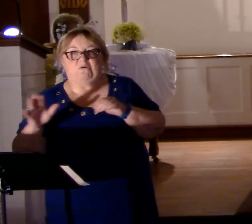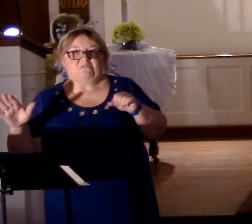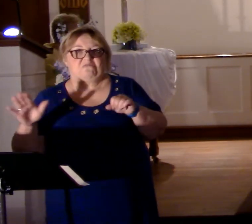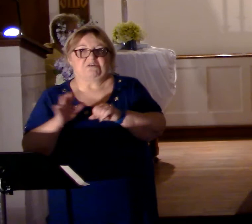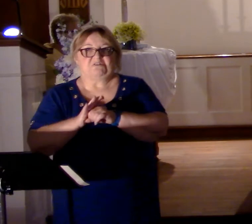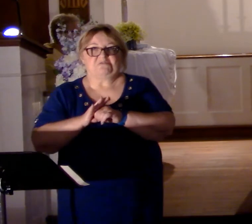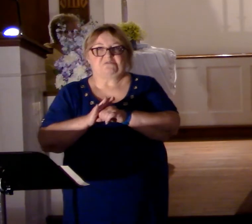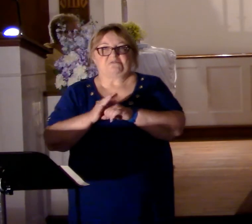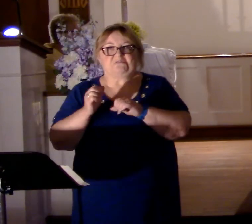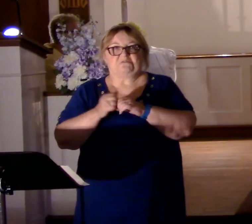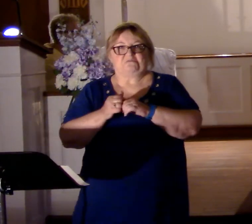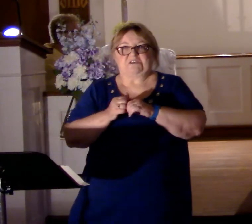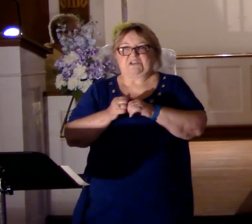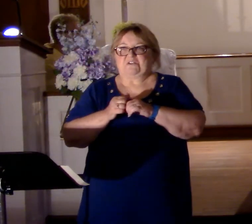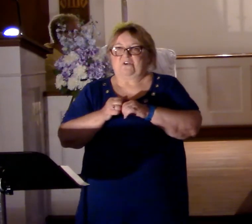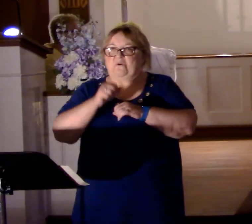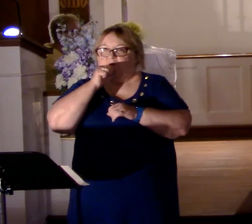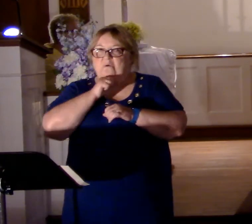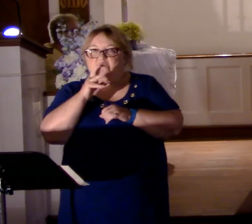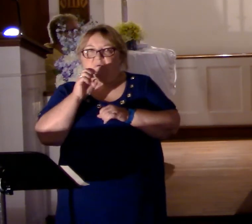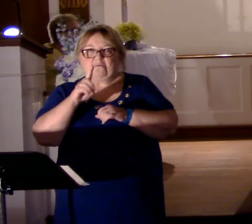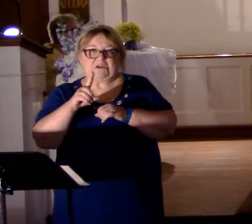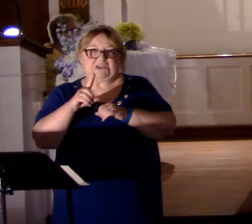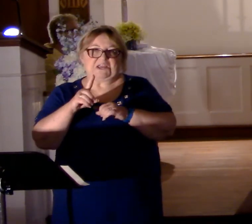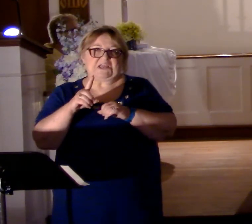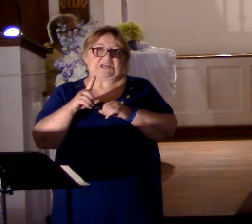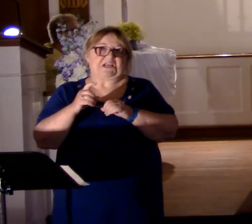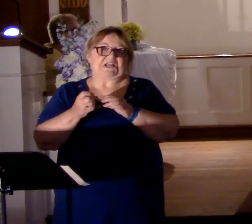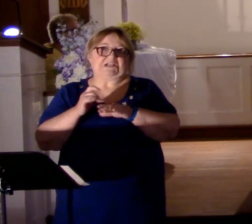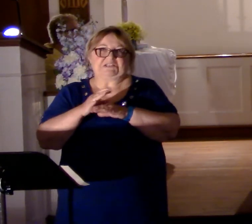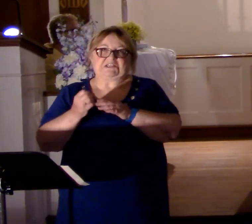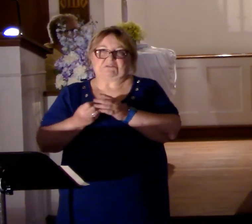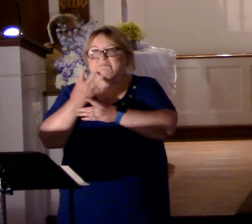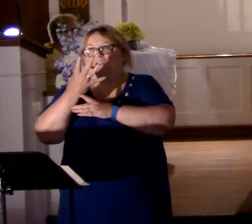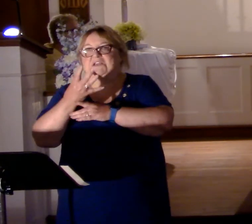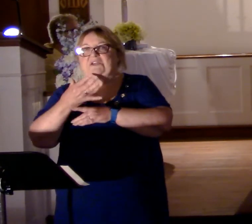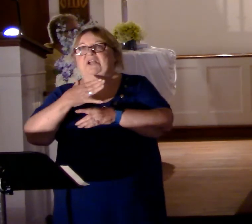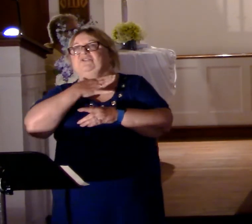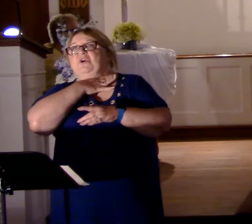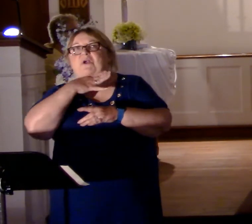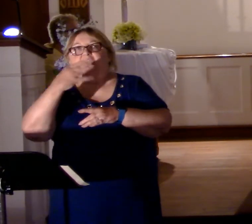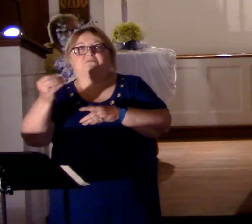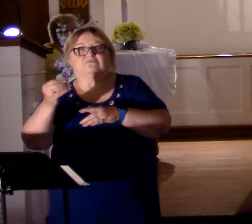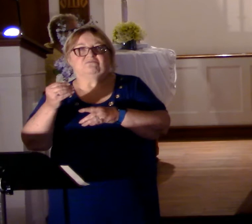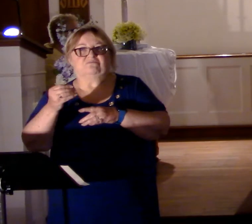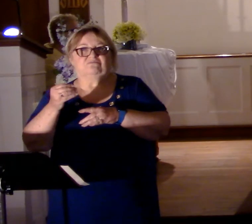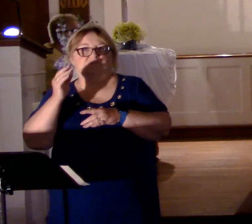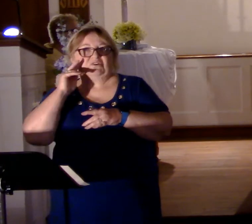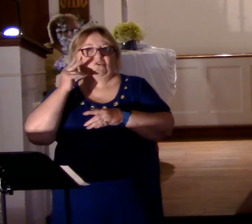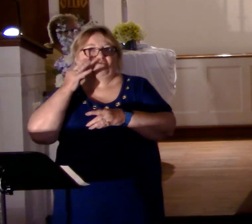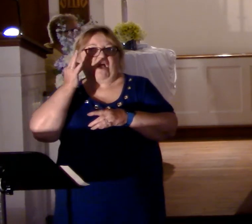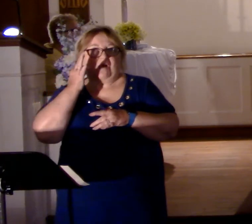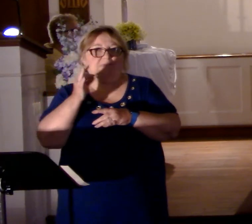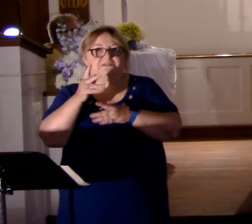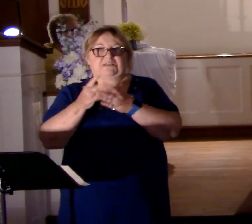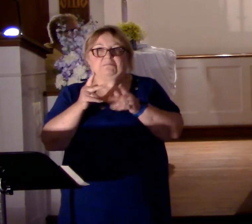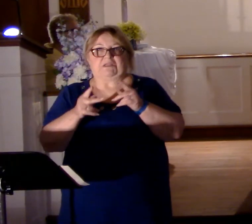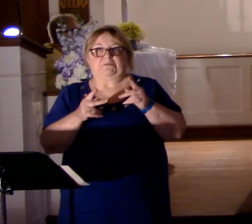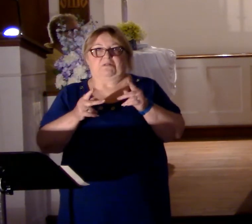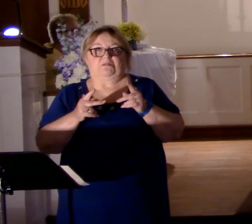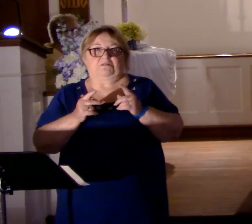filled maybe with latent weed seeds that would spring up and choke out the crop. Some